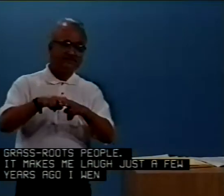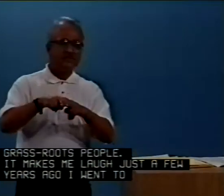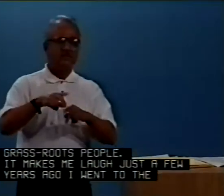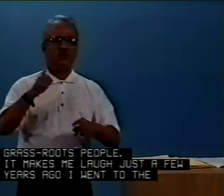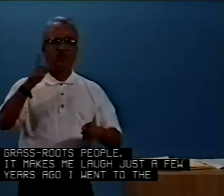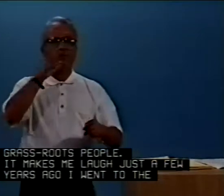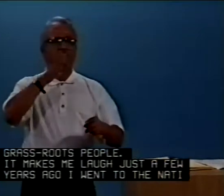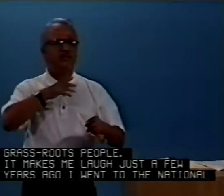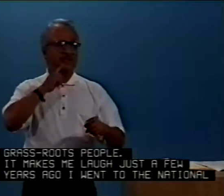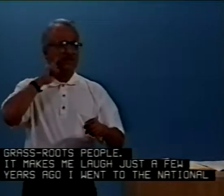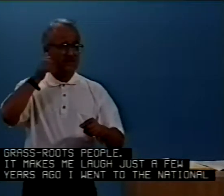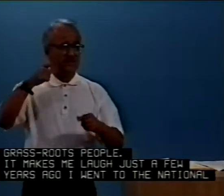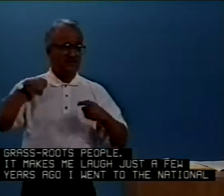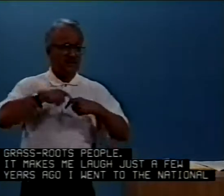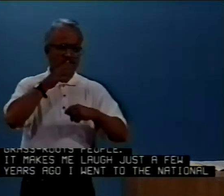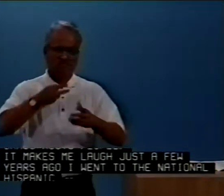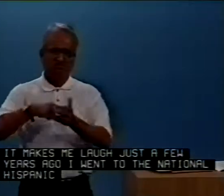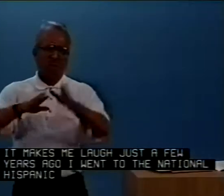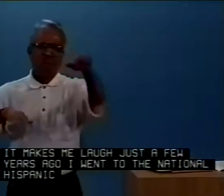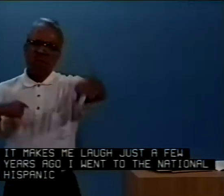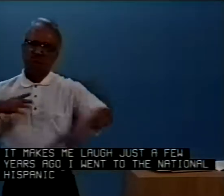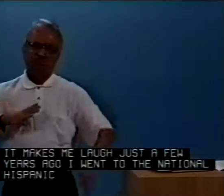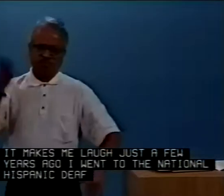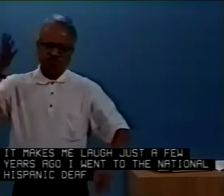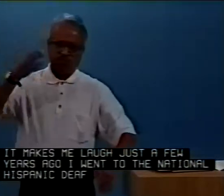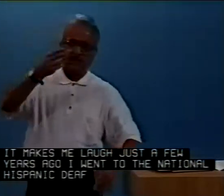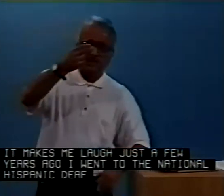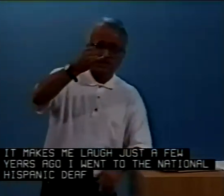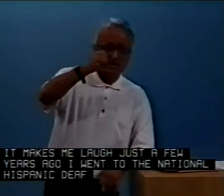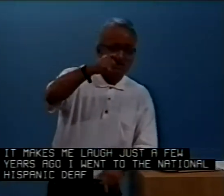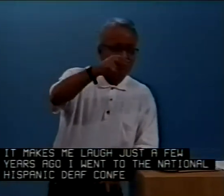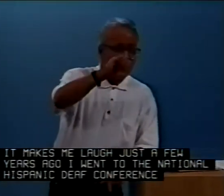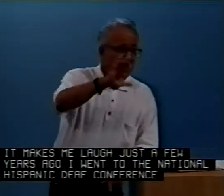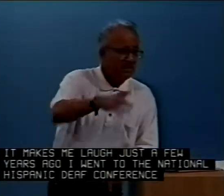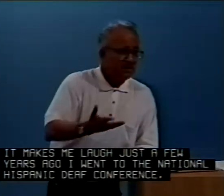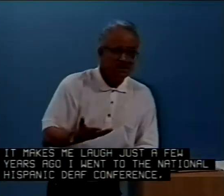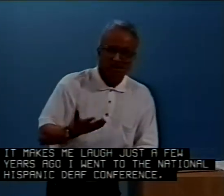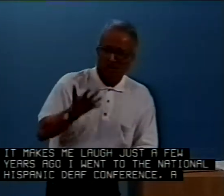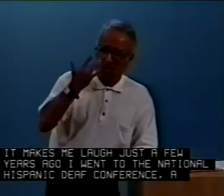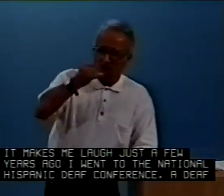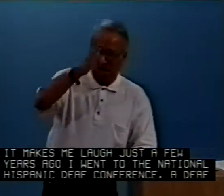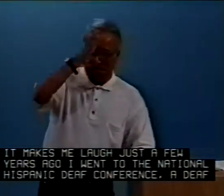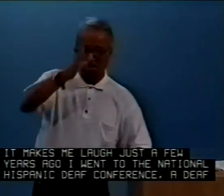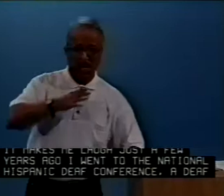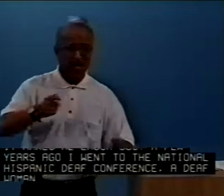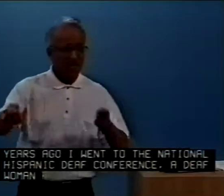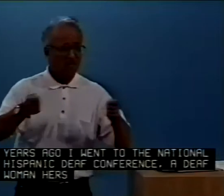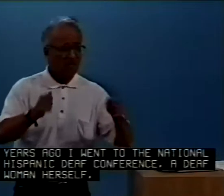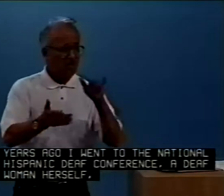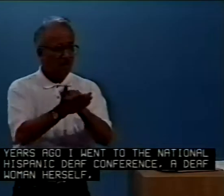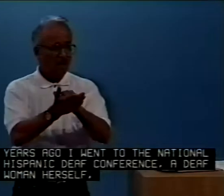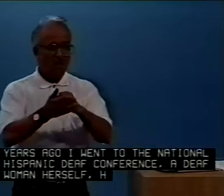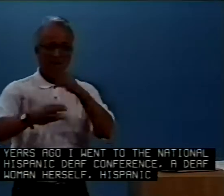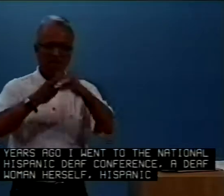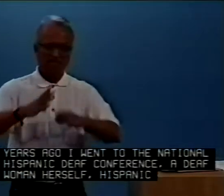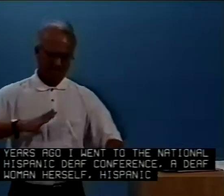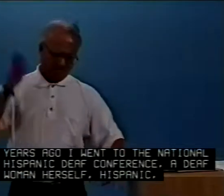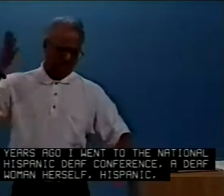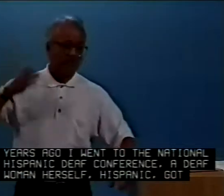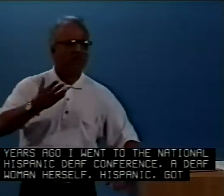Conference. And a deaf woman herself, Hispanic, got up and said, Hispanic, what's with that? Why do we have a